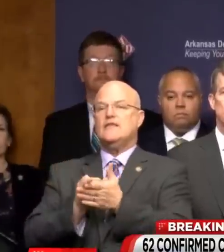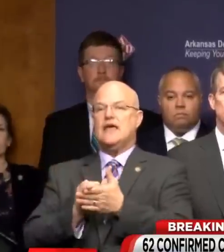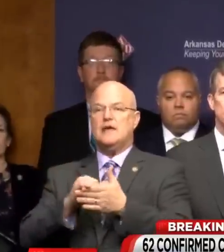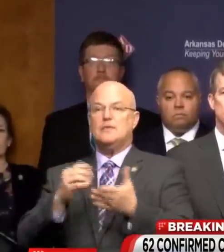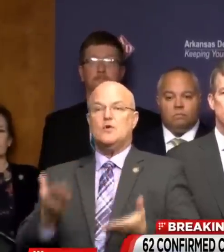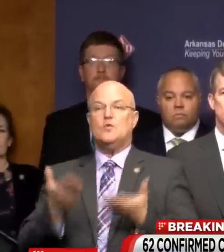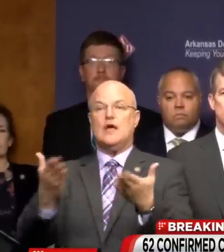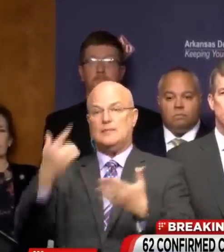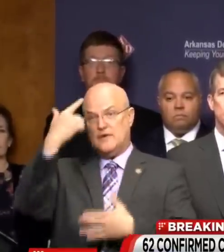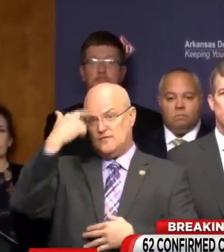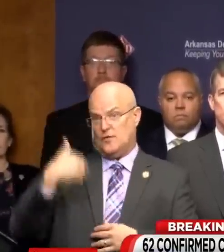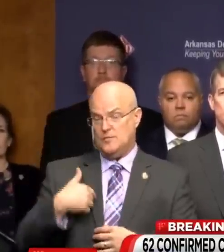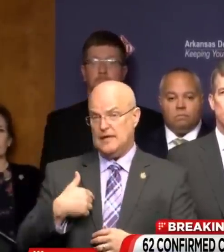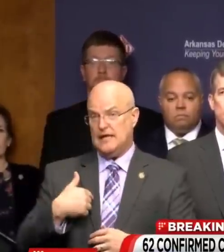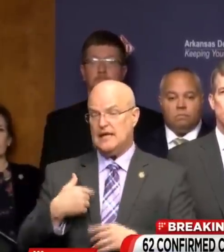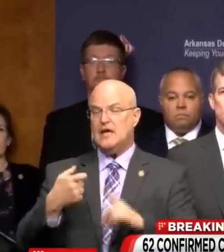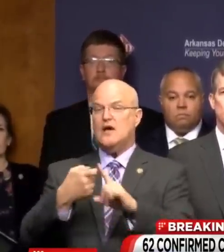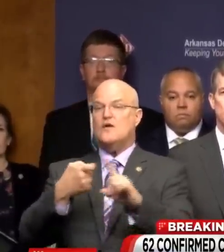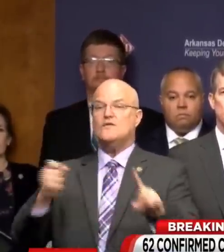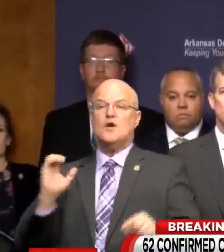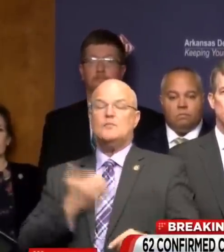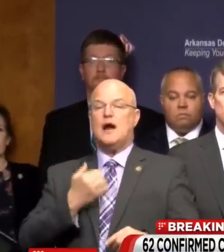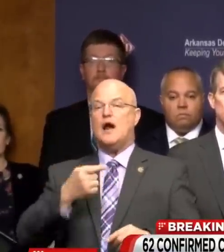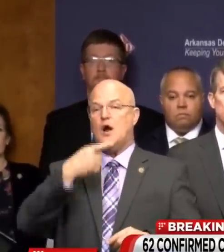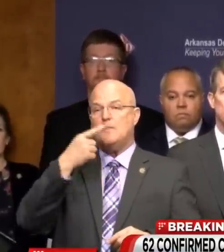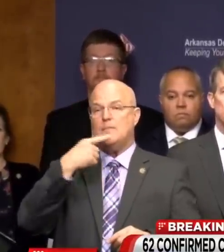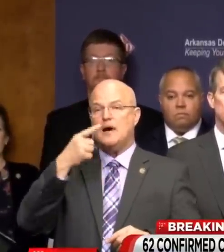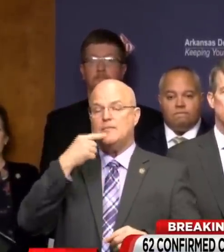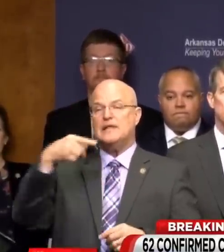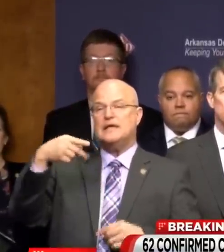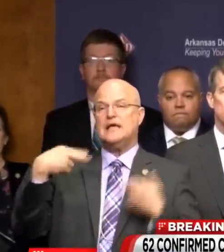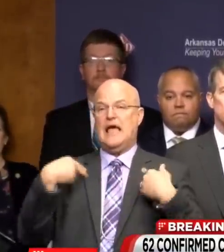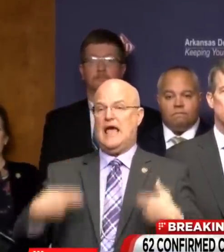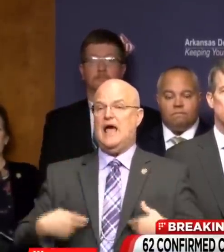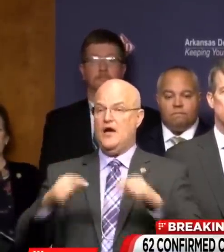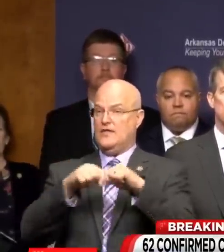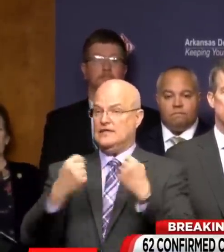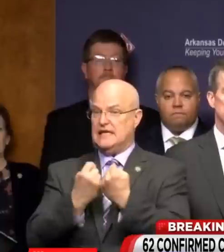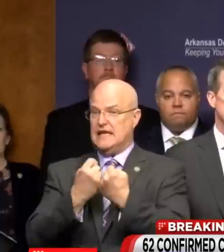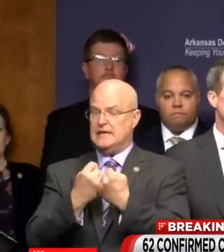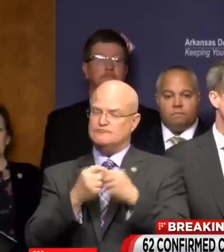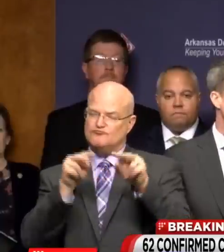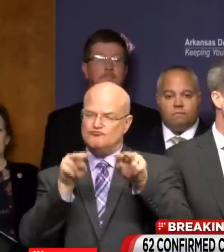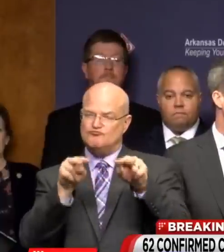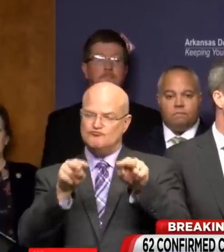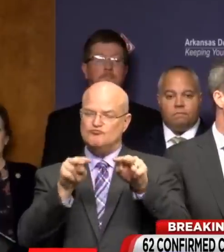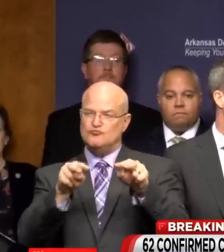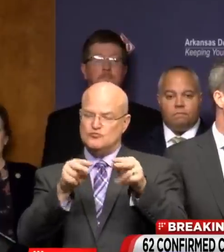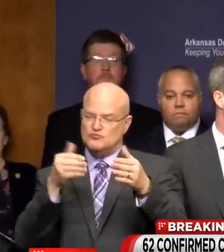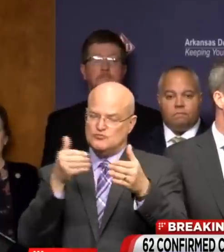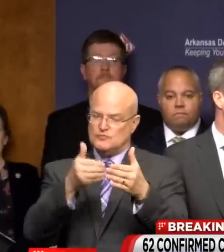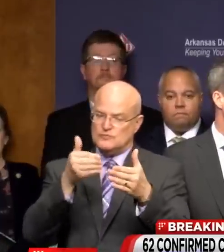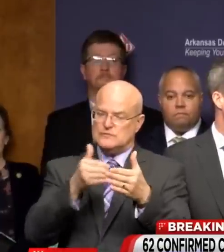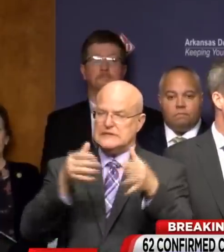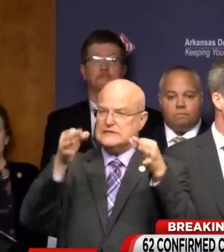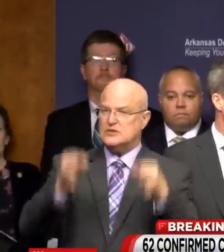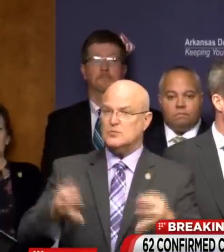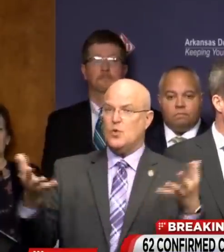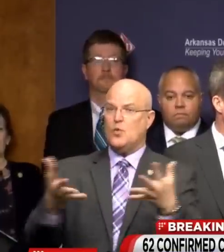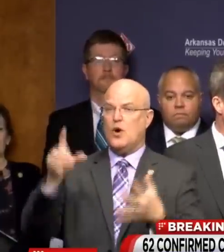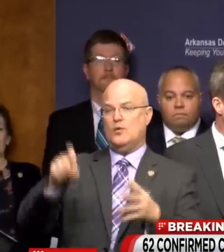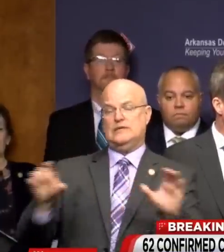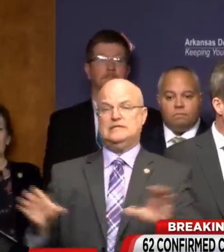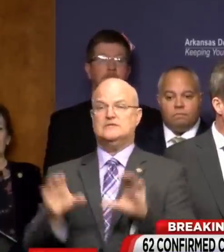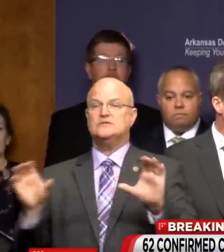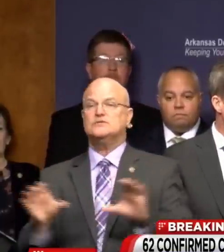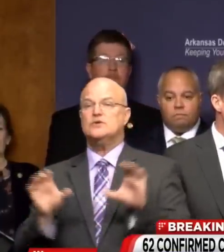been recommended to me from our public health team that have looked at this closely and determined what we need